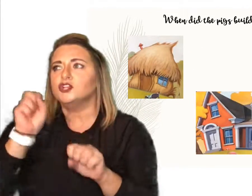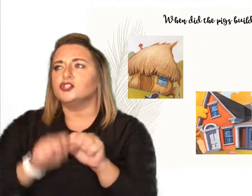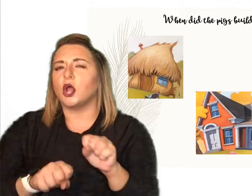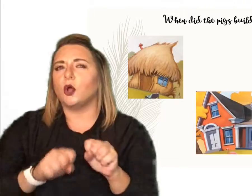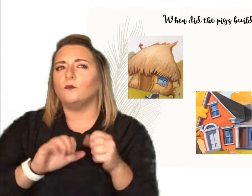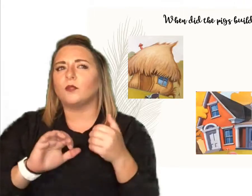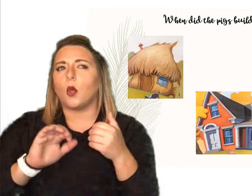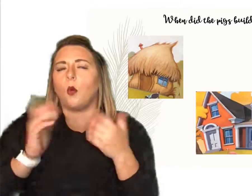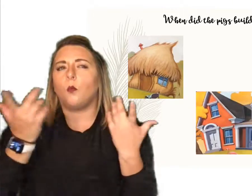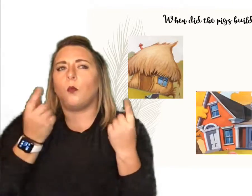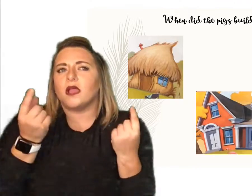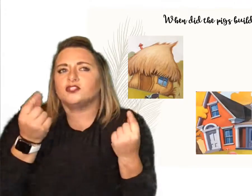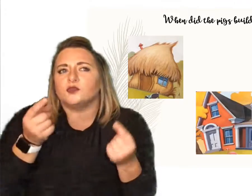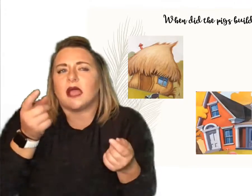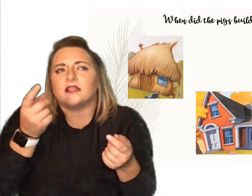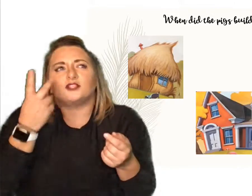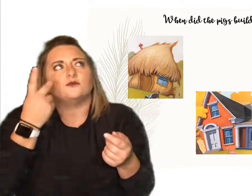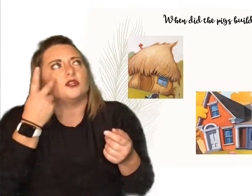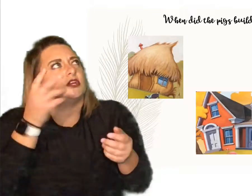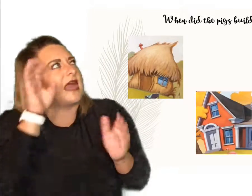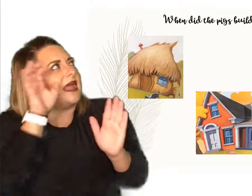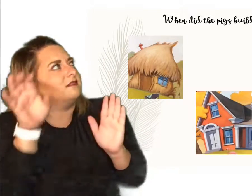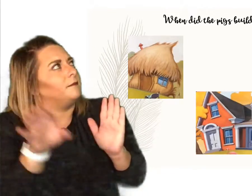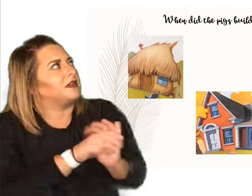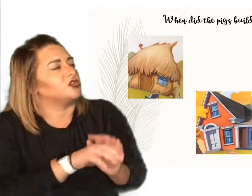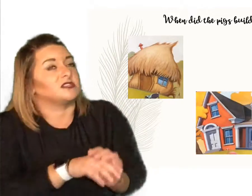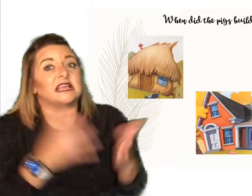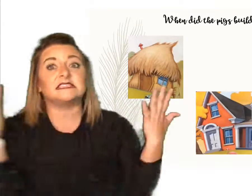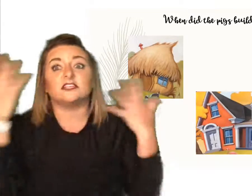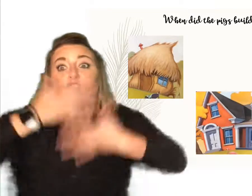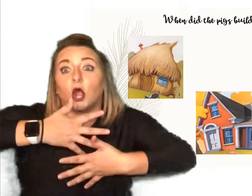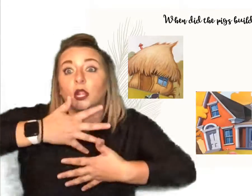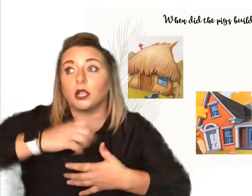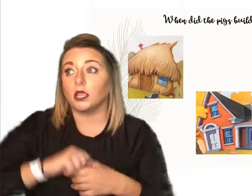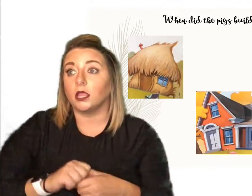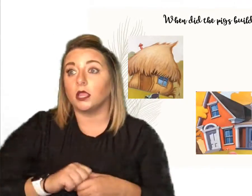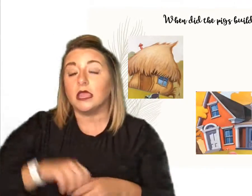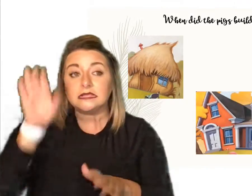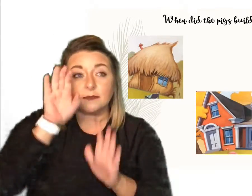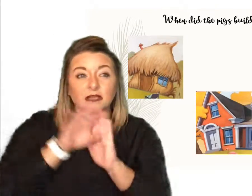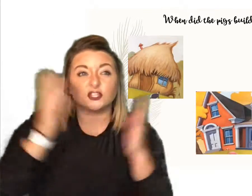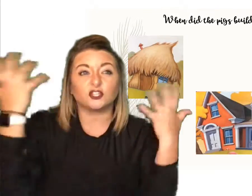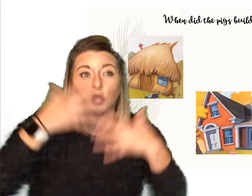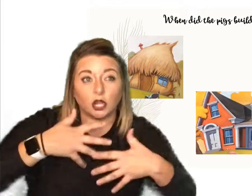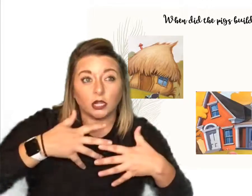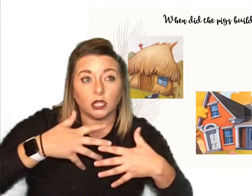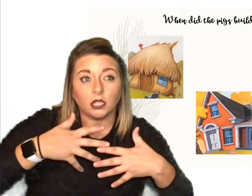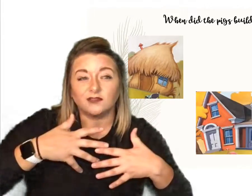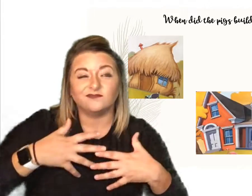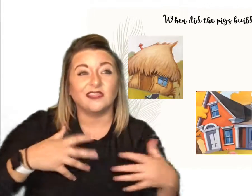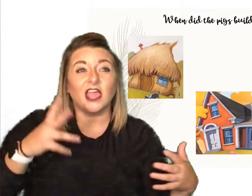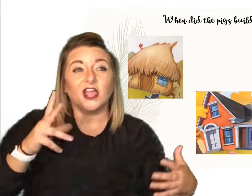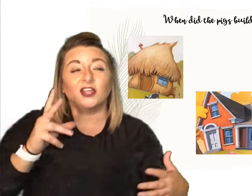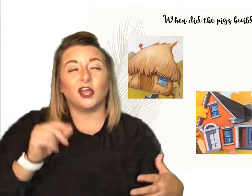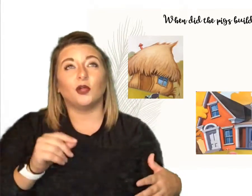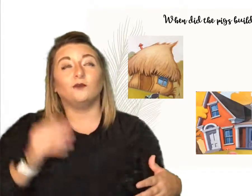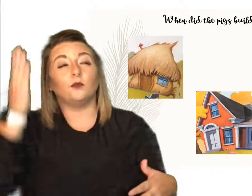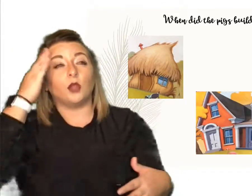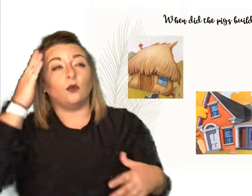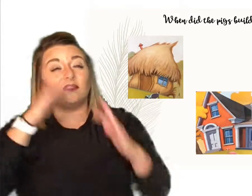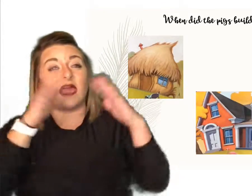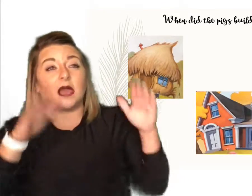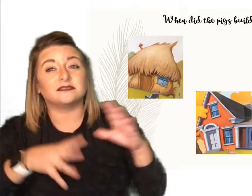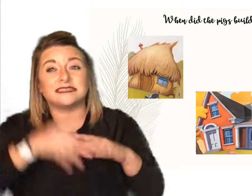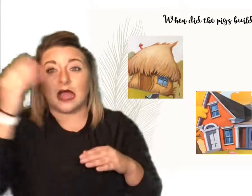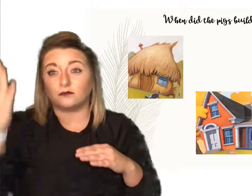Nothing. So what do I do to look at in the pictures? Is it dark? Is the picture dark? No,